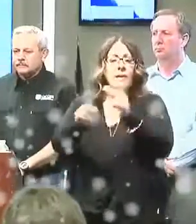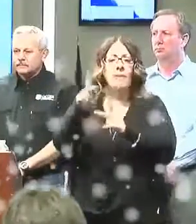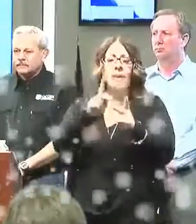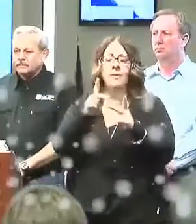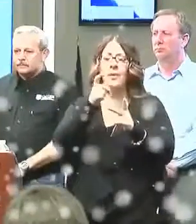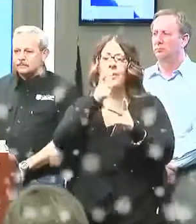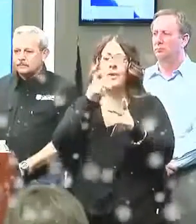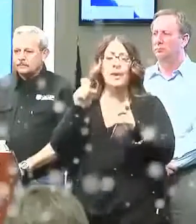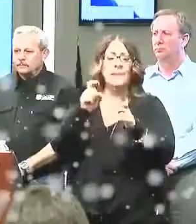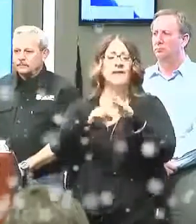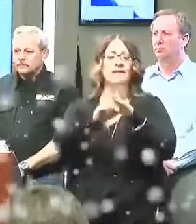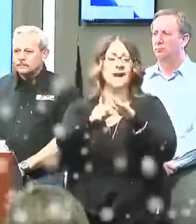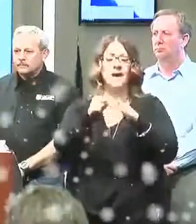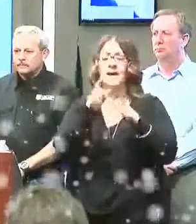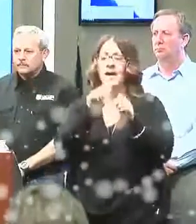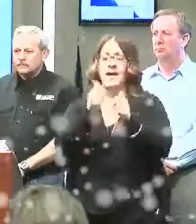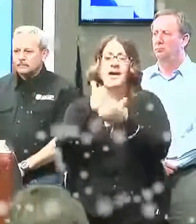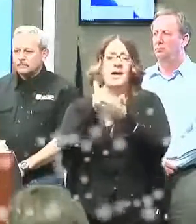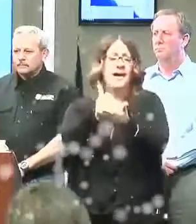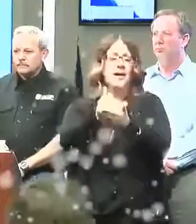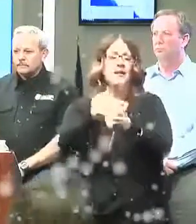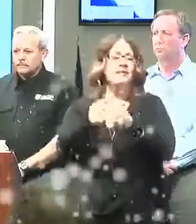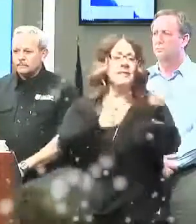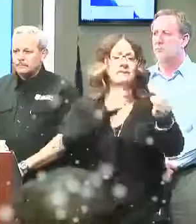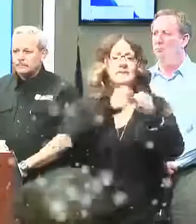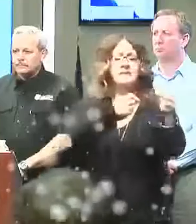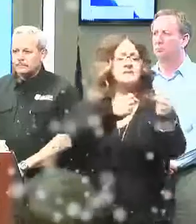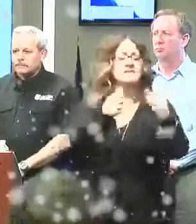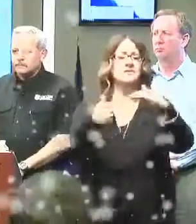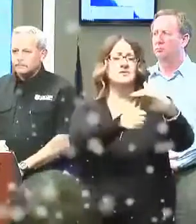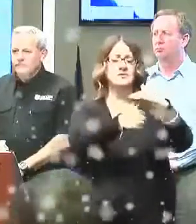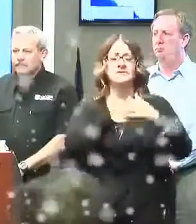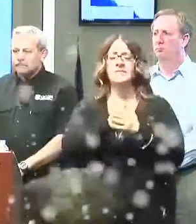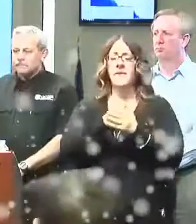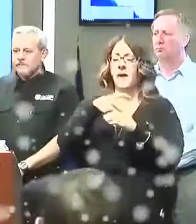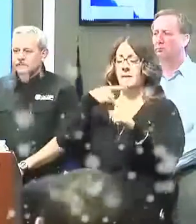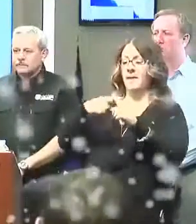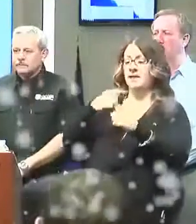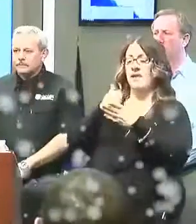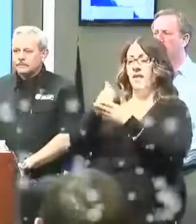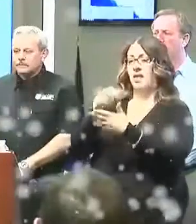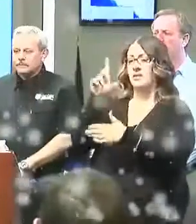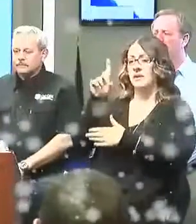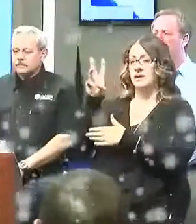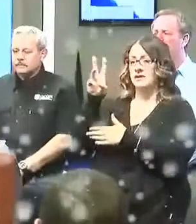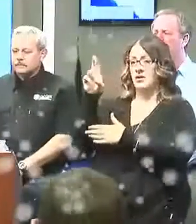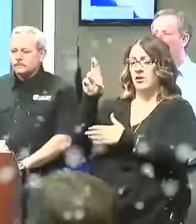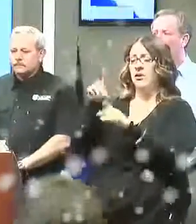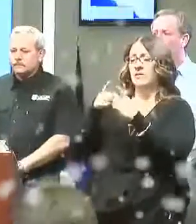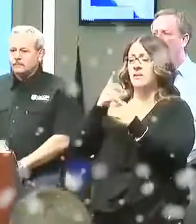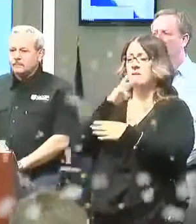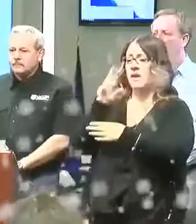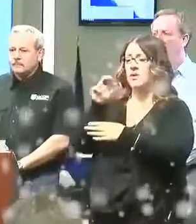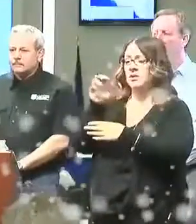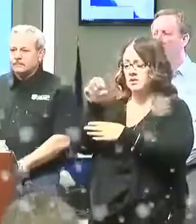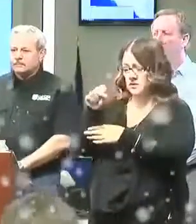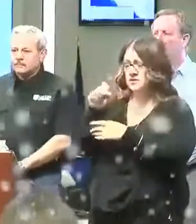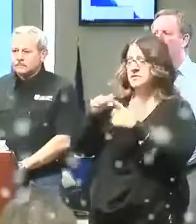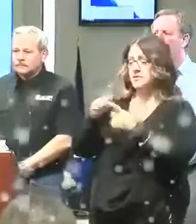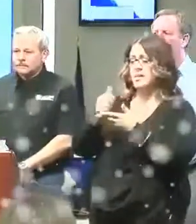as well as helping DWR focus on helping to shore up the spillway. We've deployed aviation assets. We have